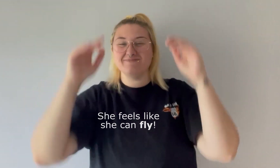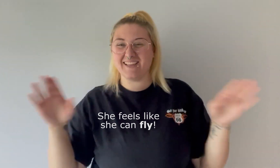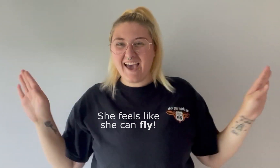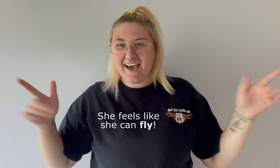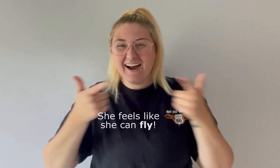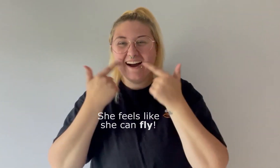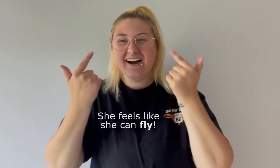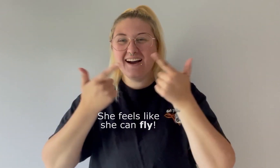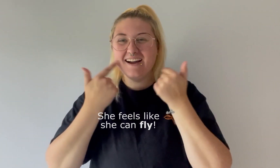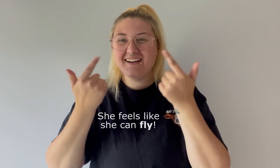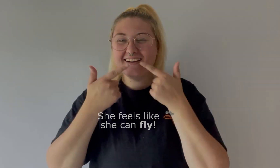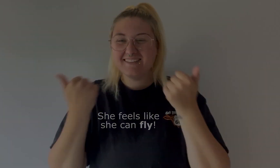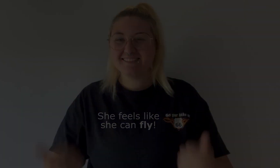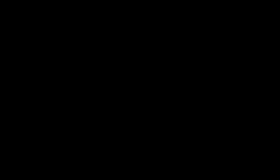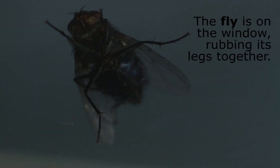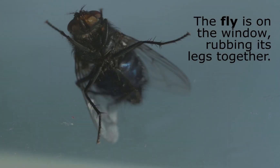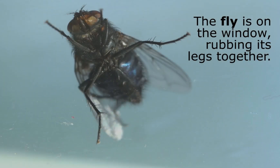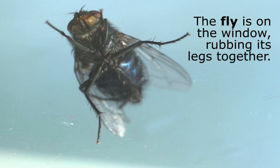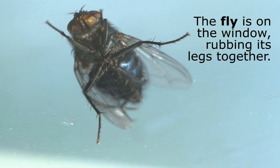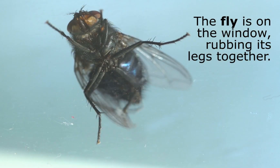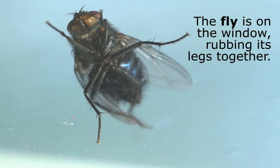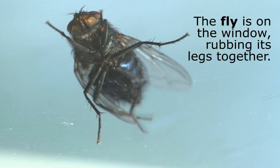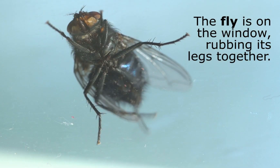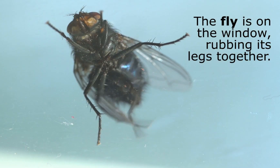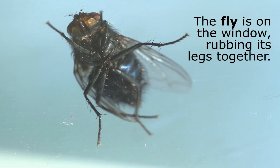flying, and she laughs.